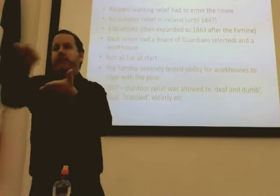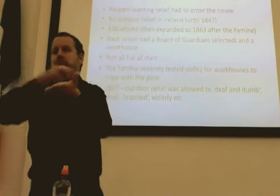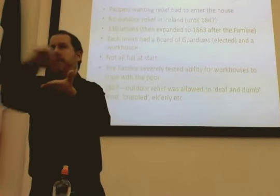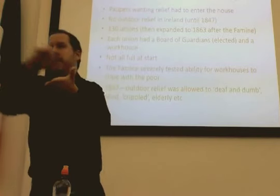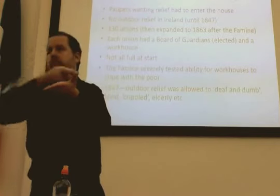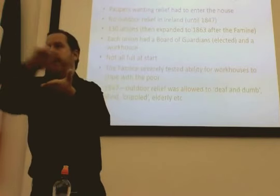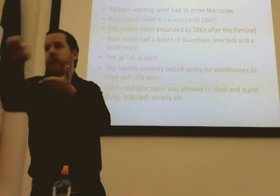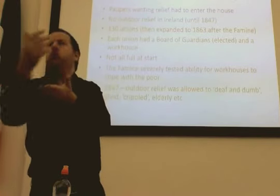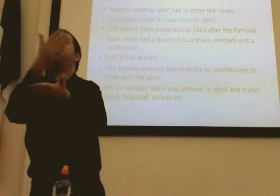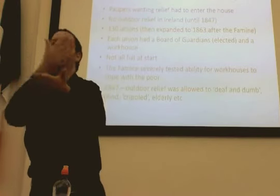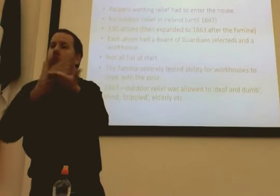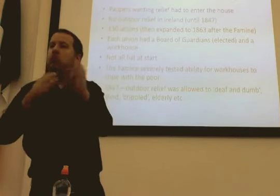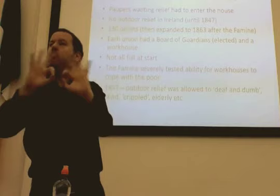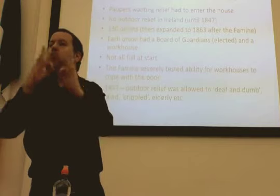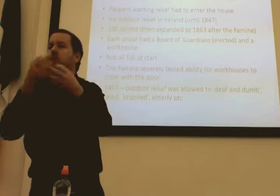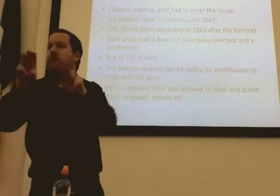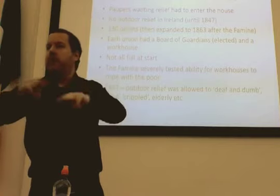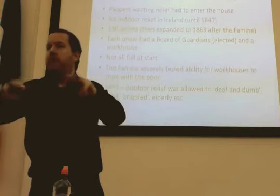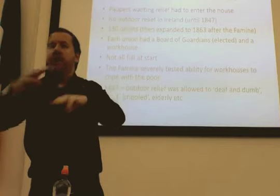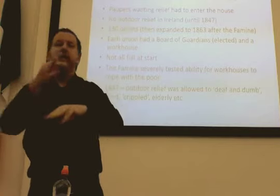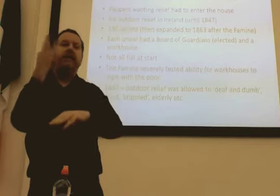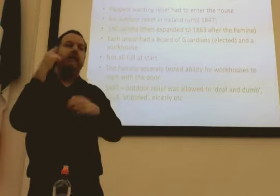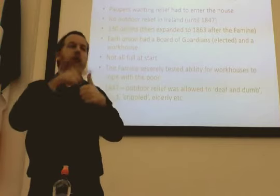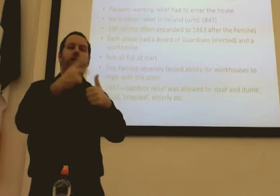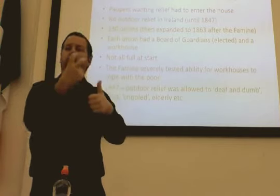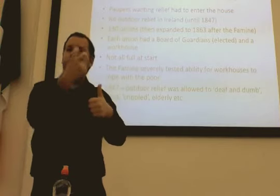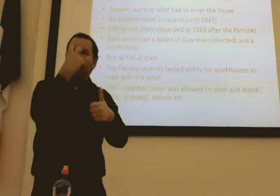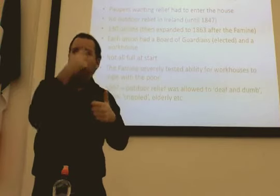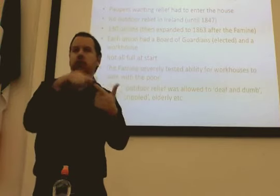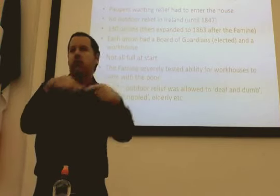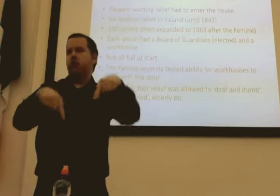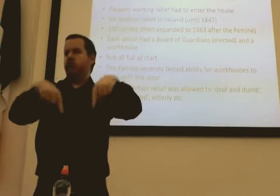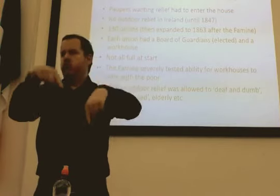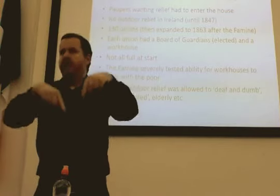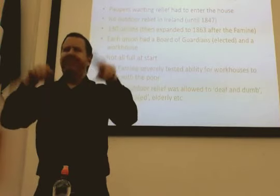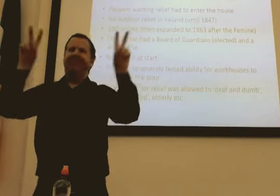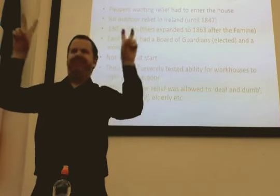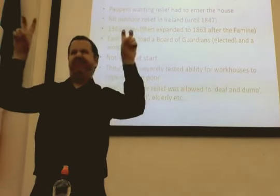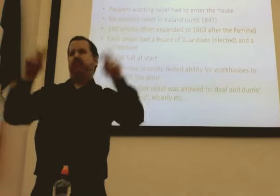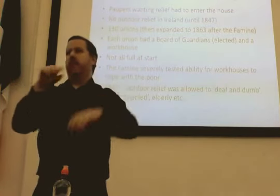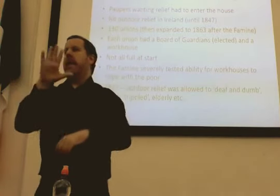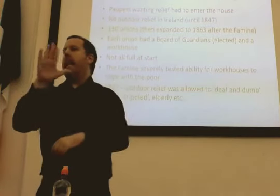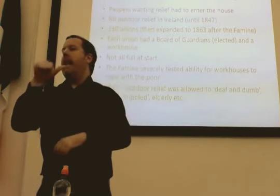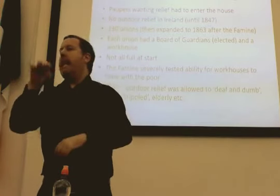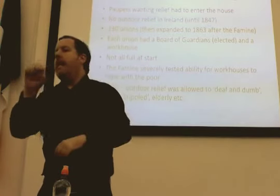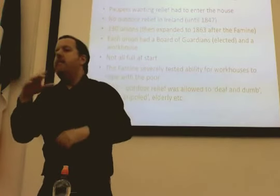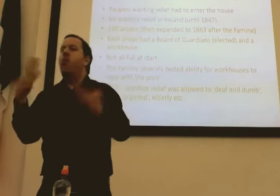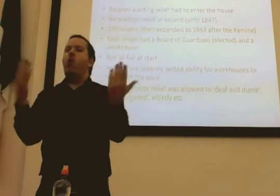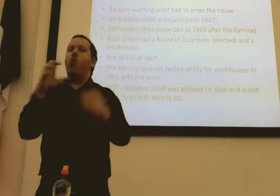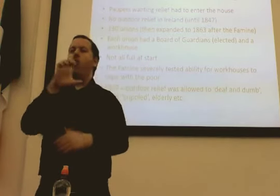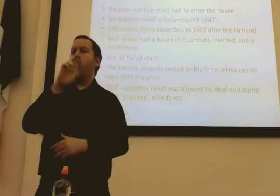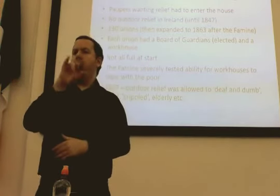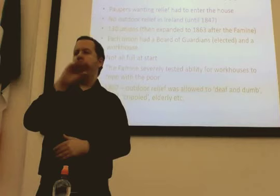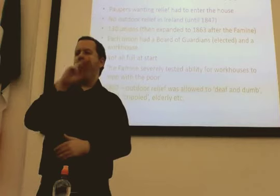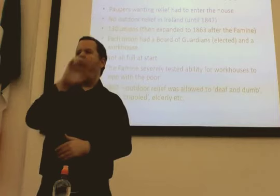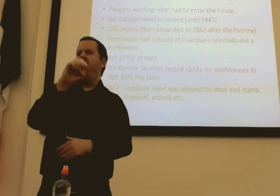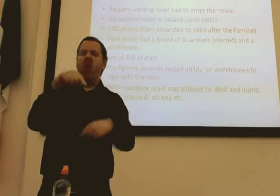stay at home and give a means to people at the time. Then because of this overcrowding workouts, they decided to implement